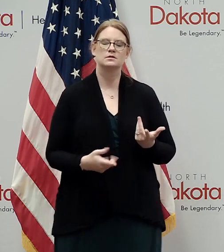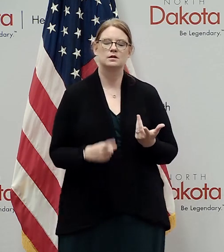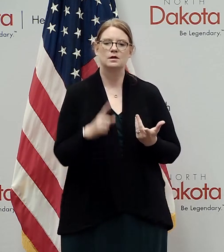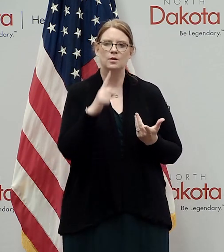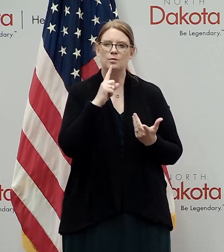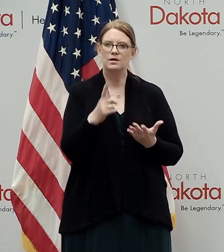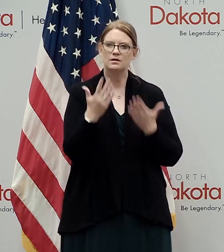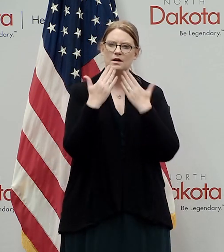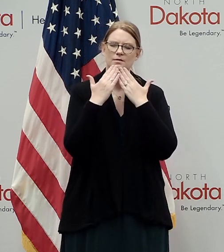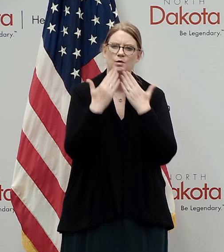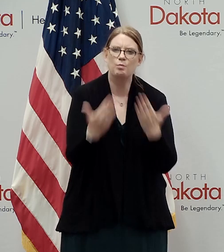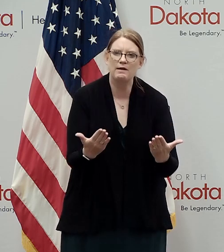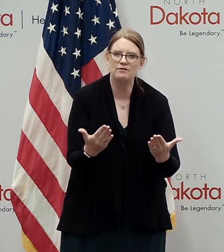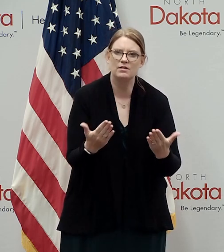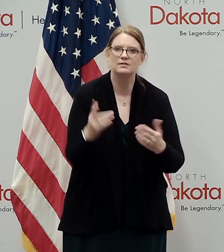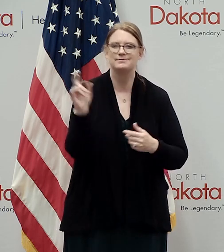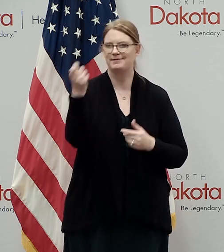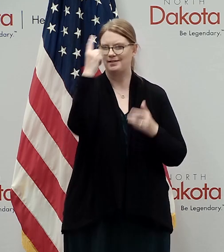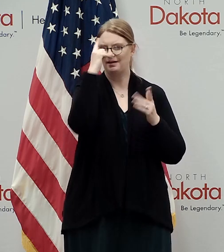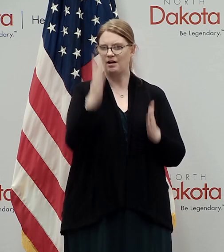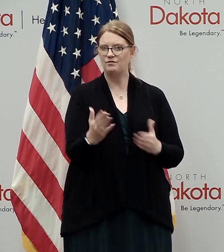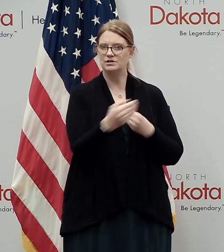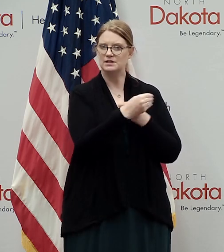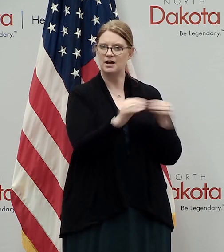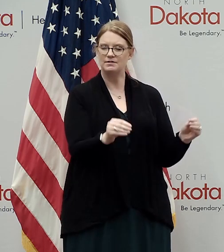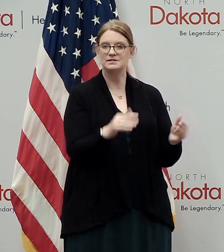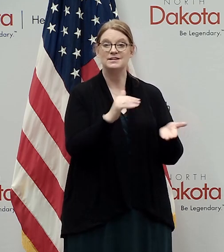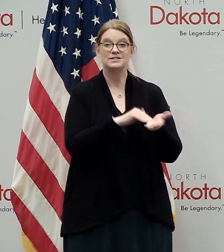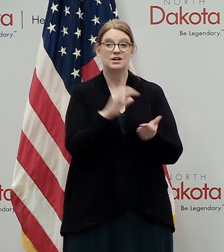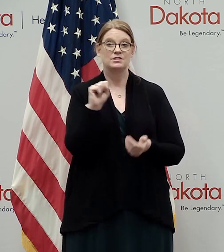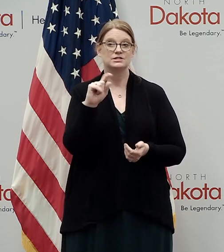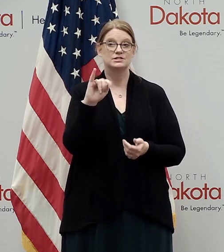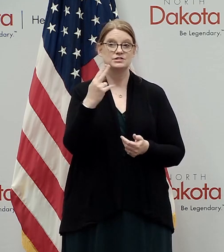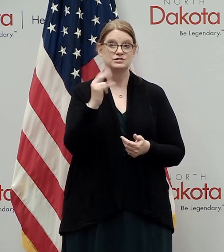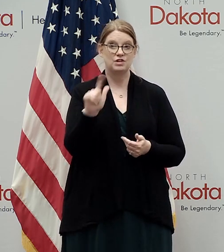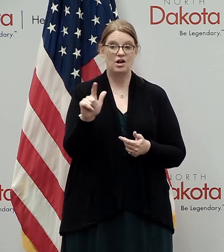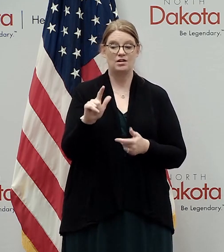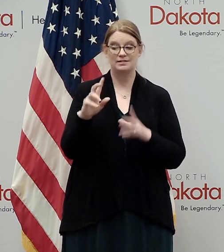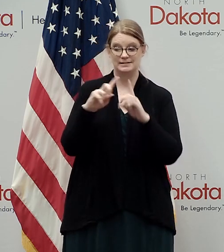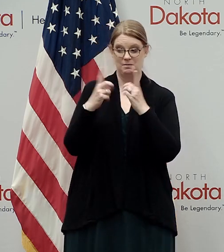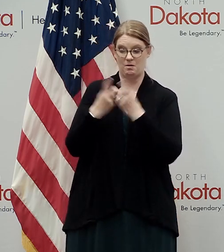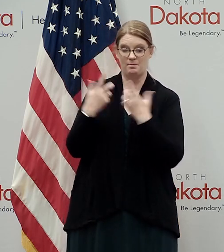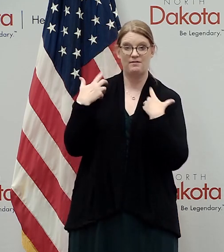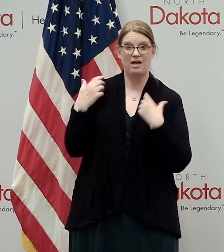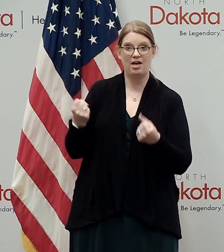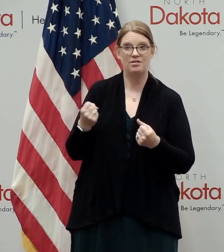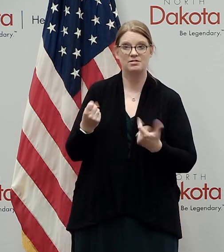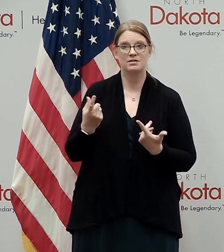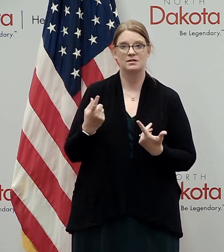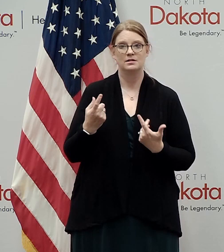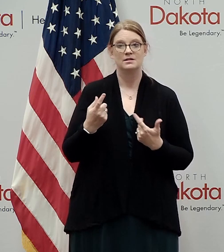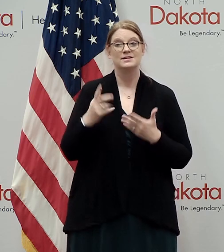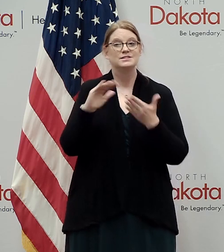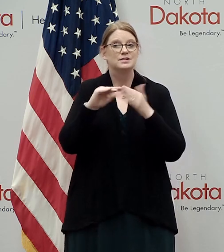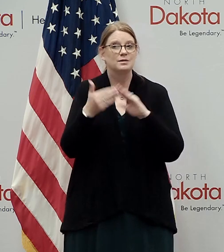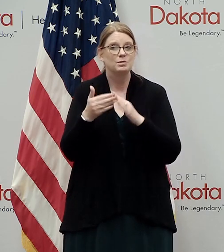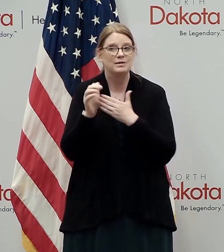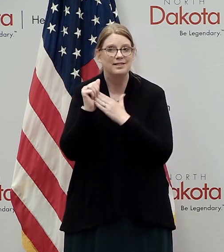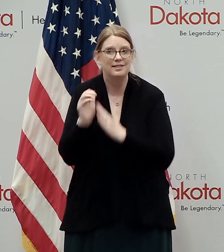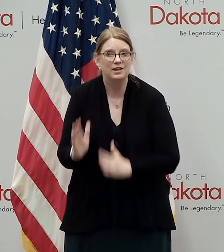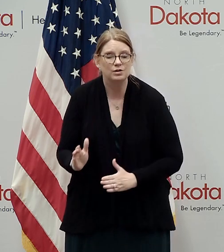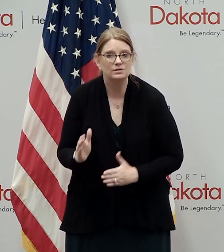I am to the Governor's Office, to Dr. Stahl and his Department of Health, to all of our community